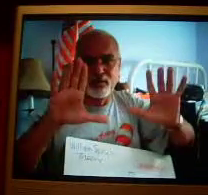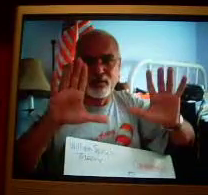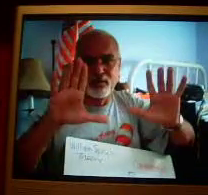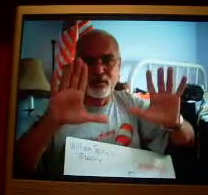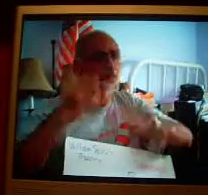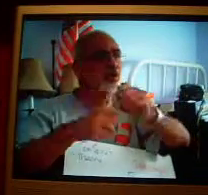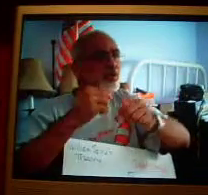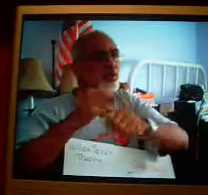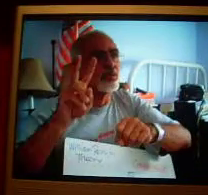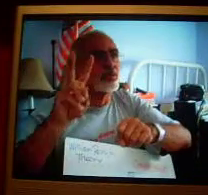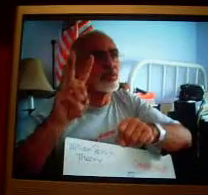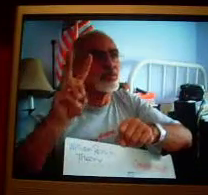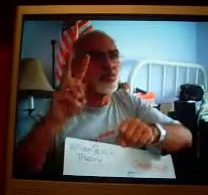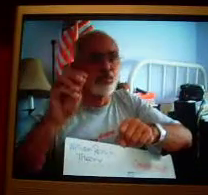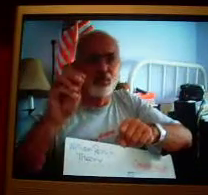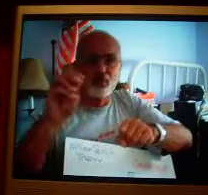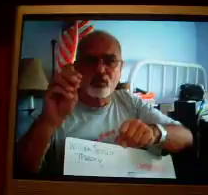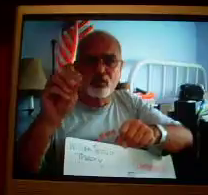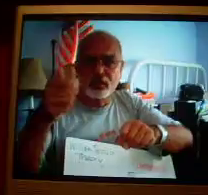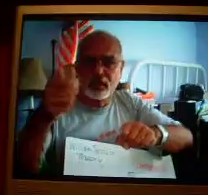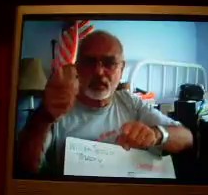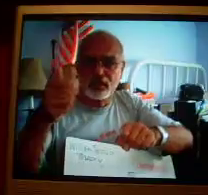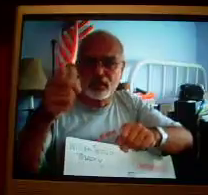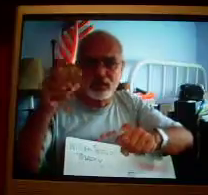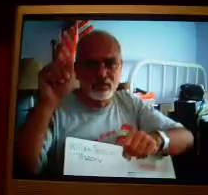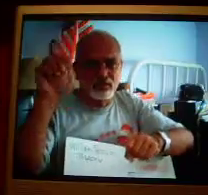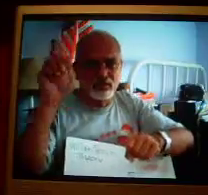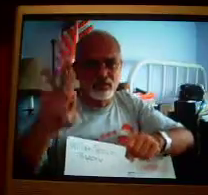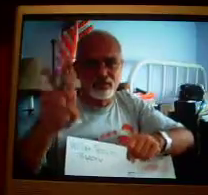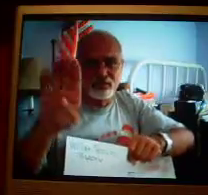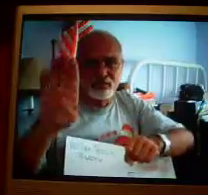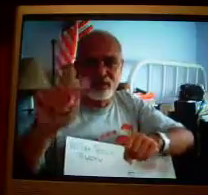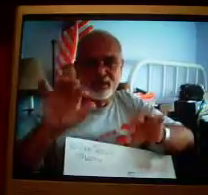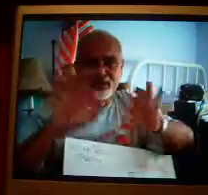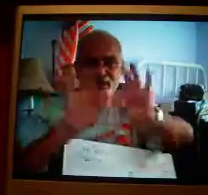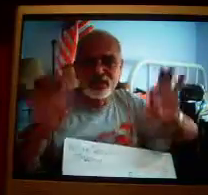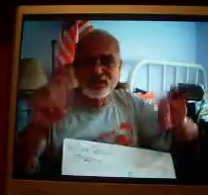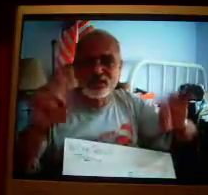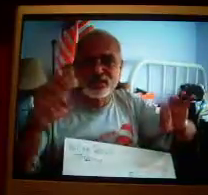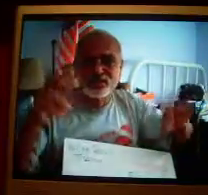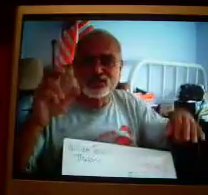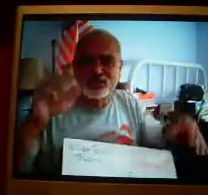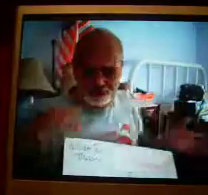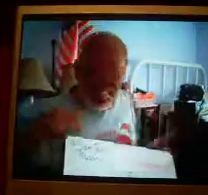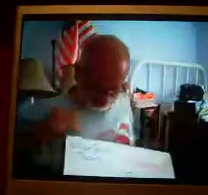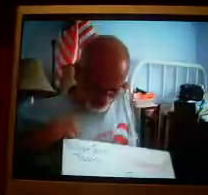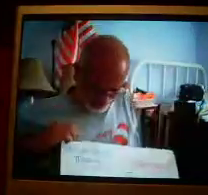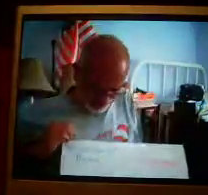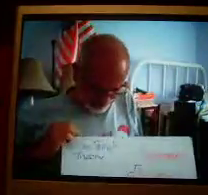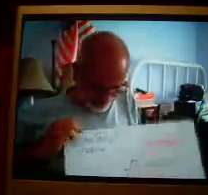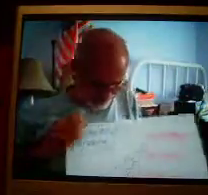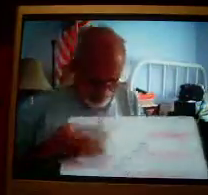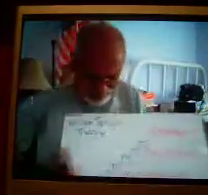they're starting in the year 2010. You must have a bachelor's degree in